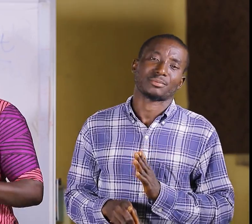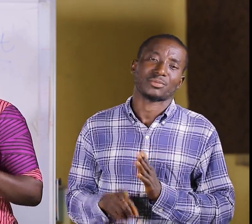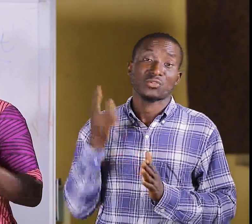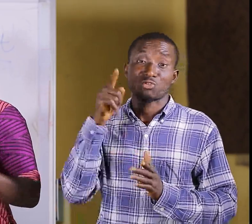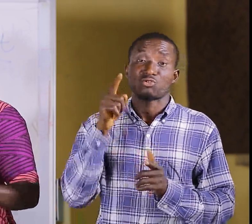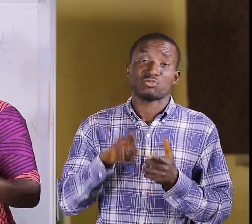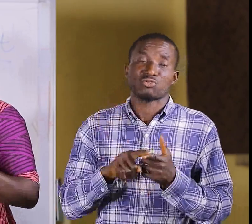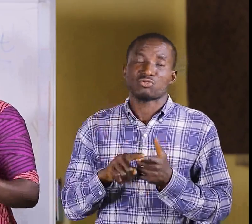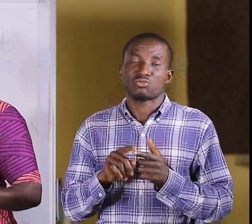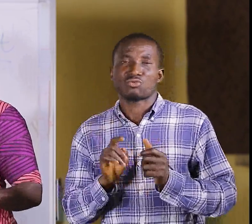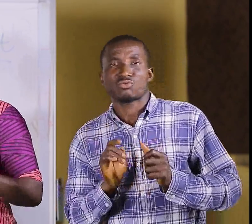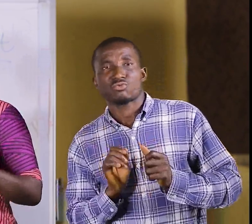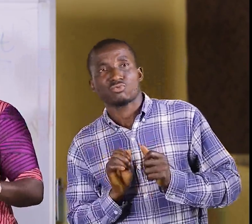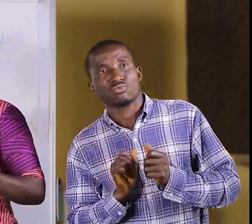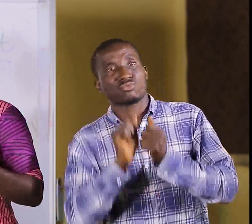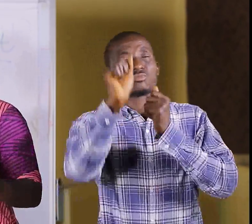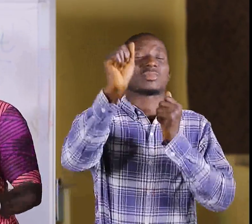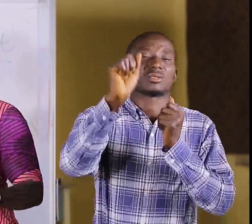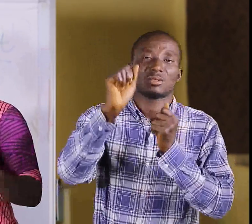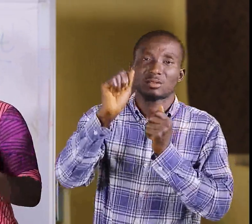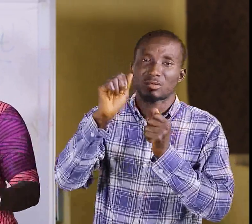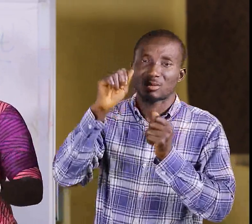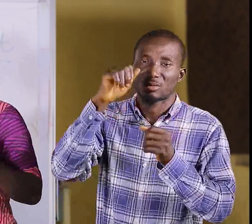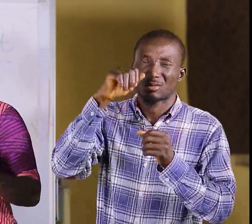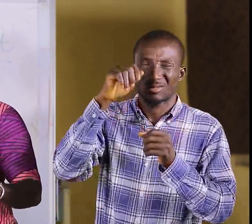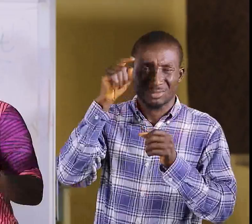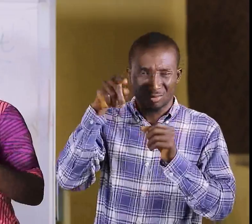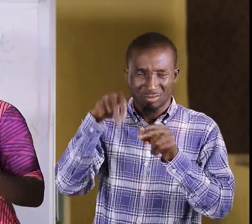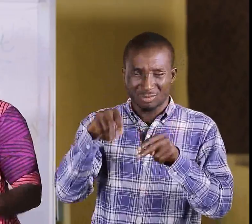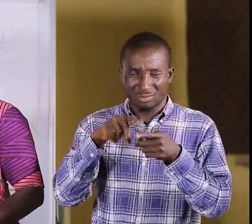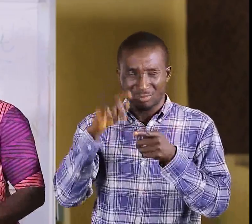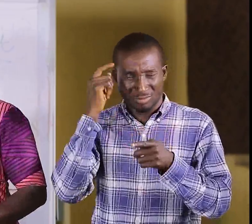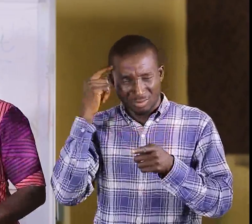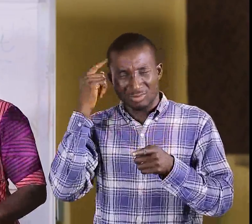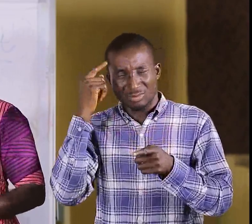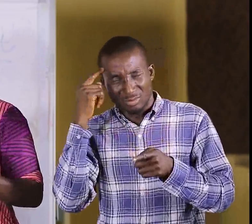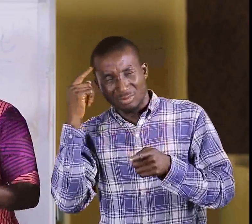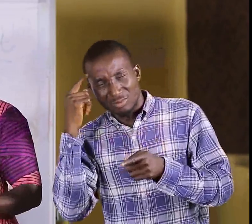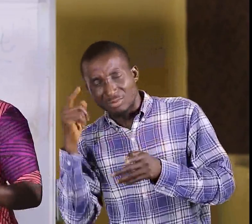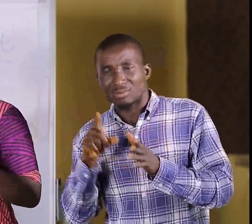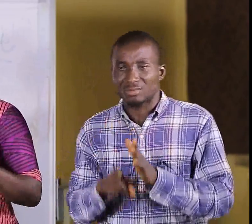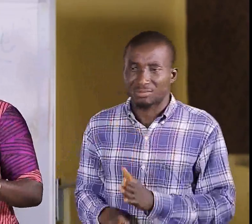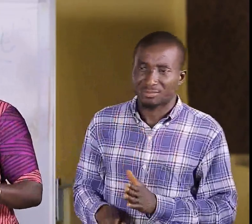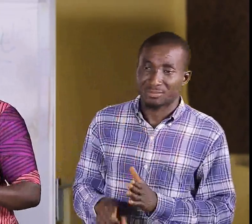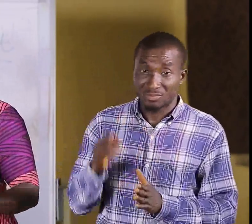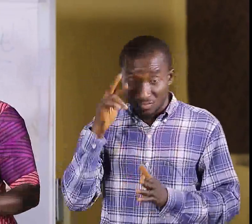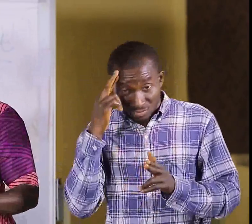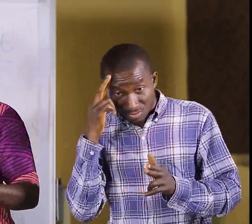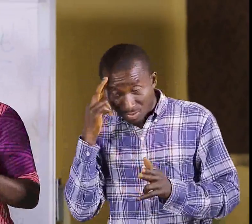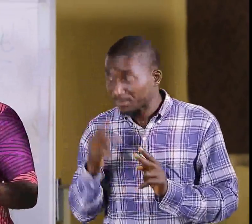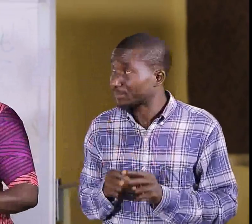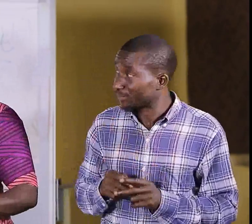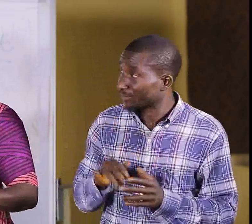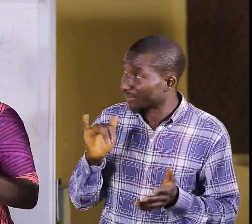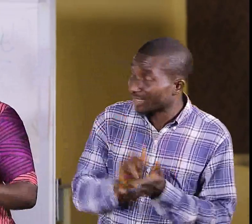For you to succeed in a language class, you need to think, and think deep. Remember the variables